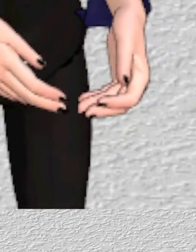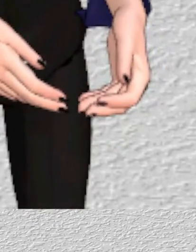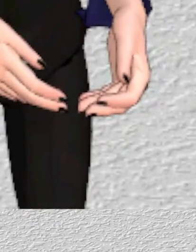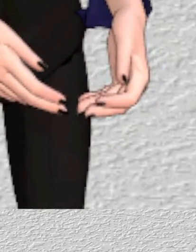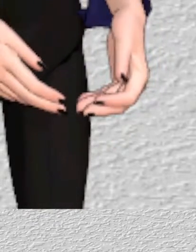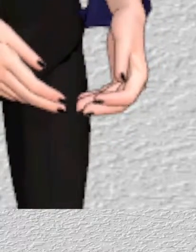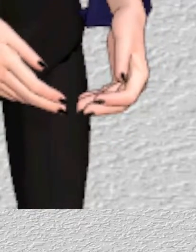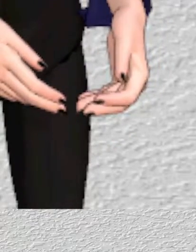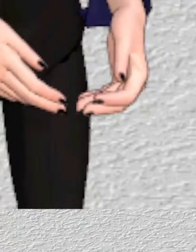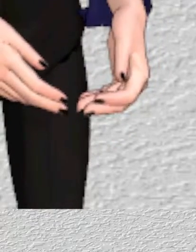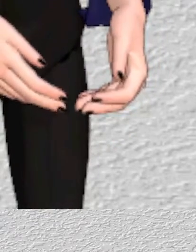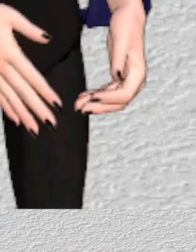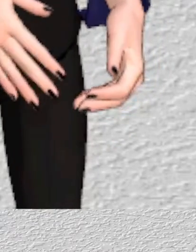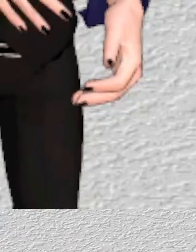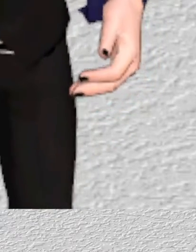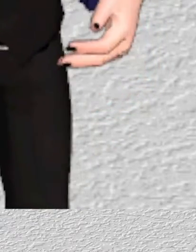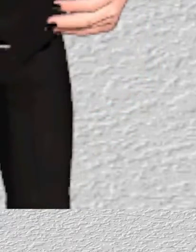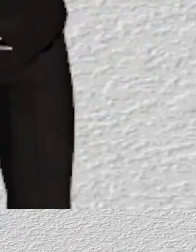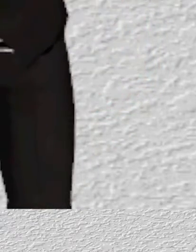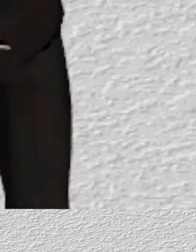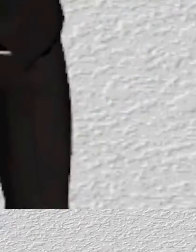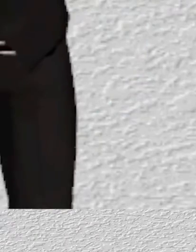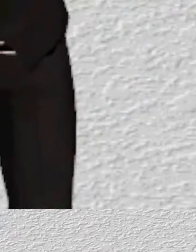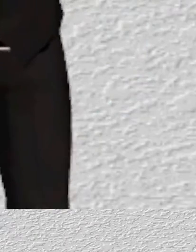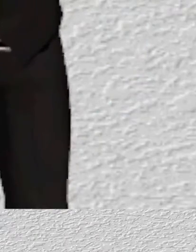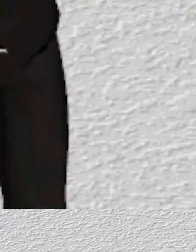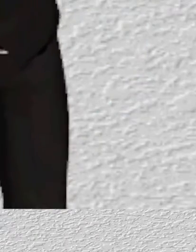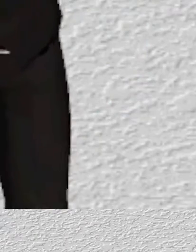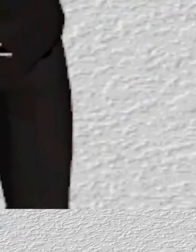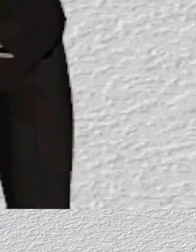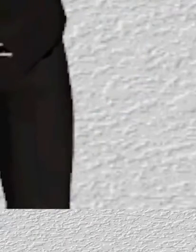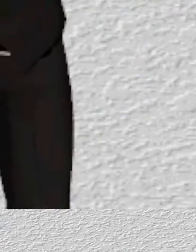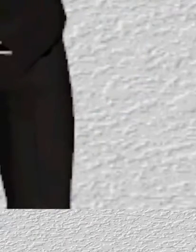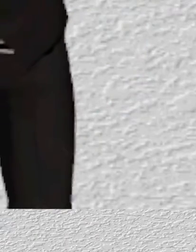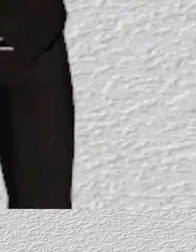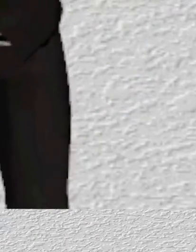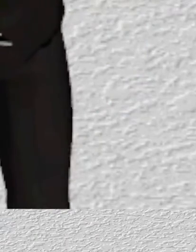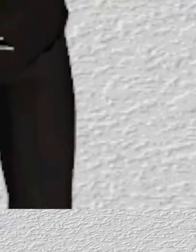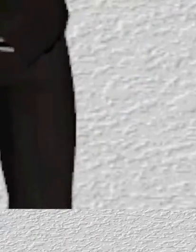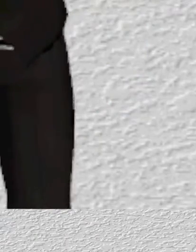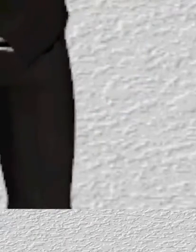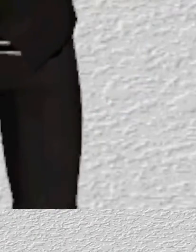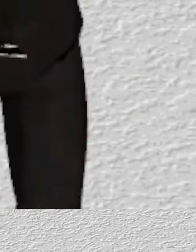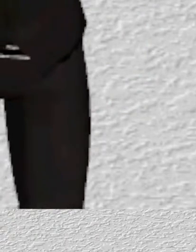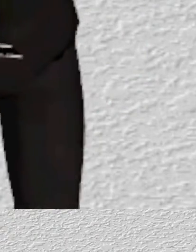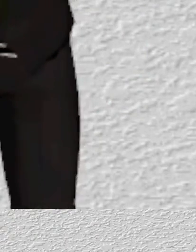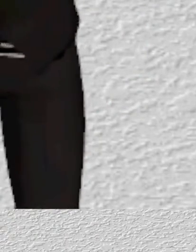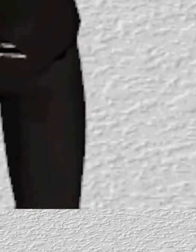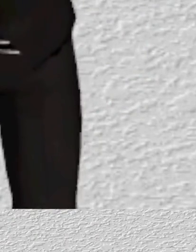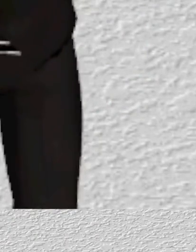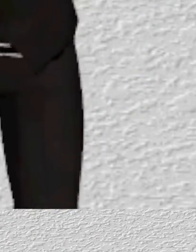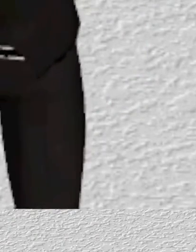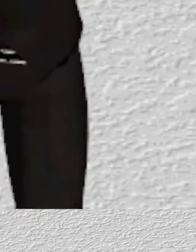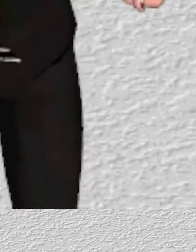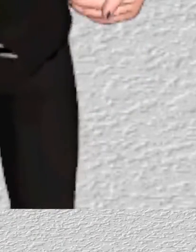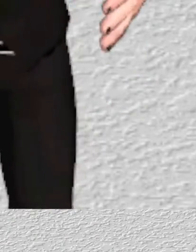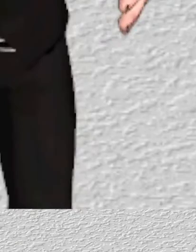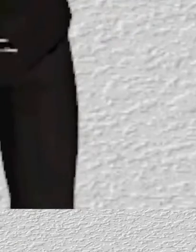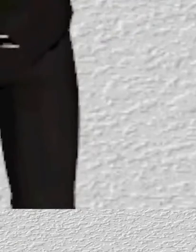You'll be able to see the differences in each of these languages and see how different they are, how culture